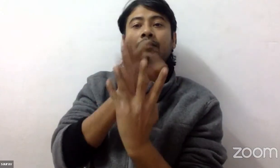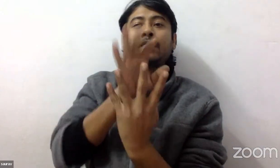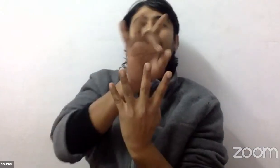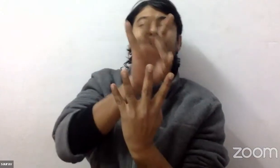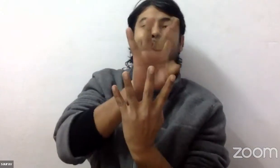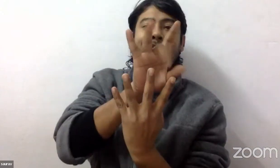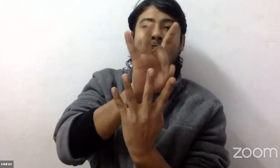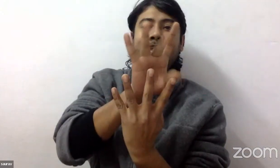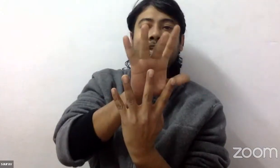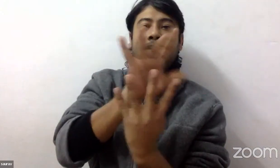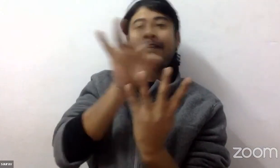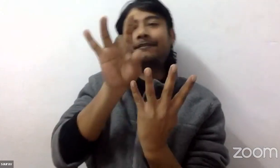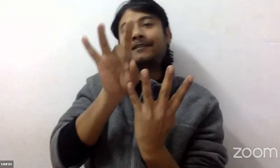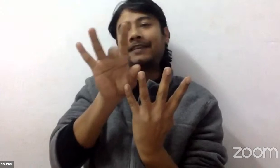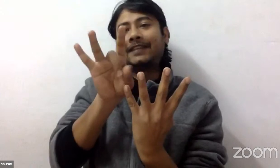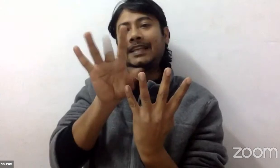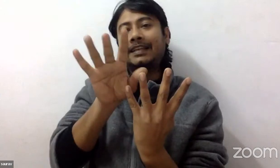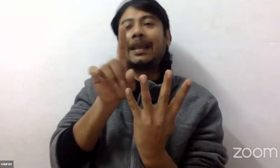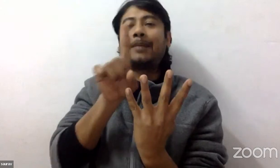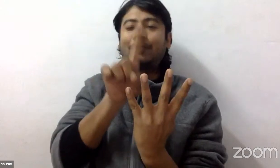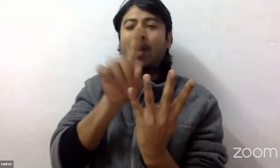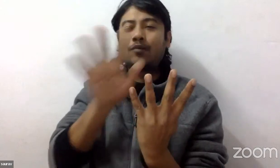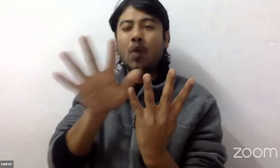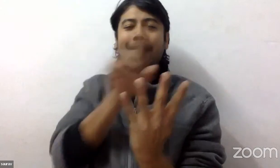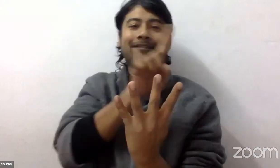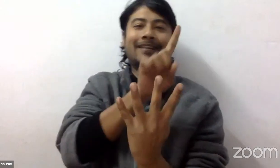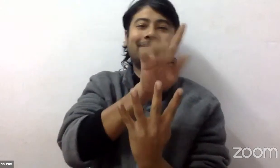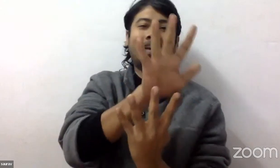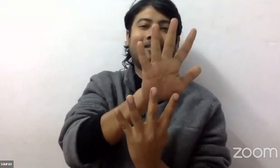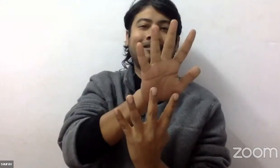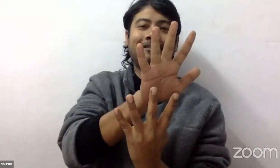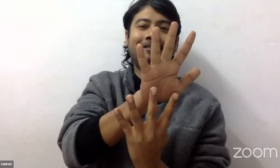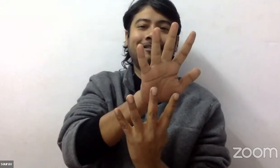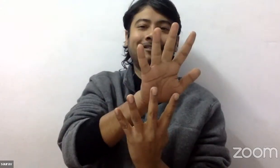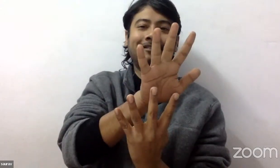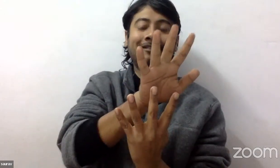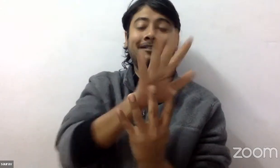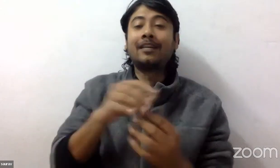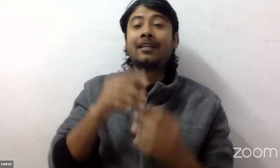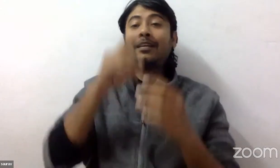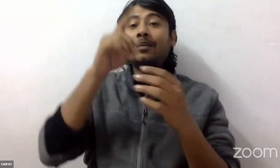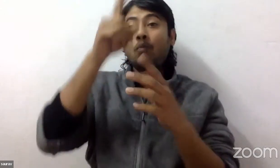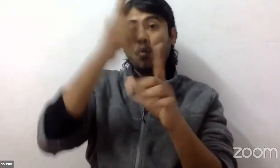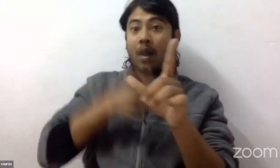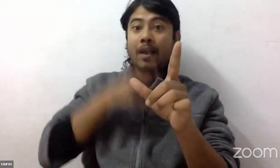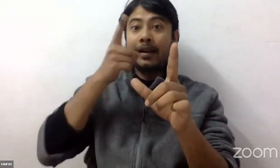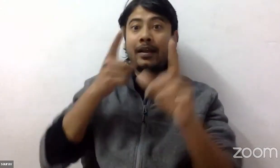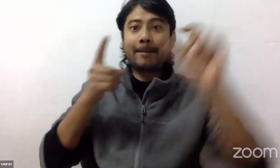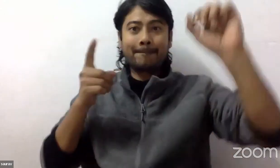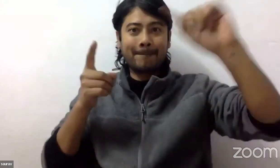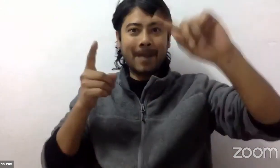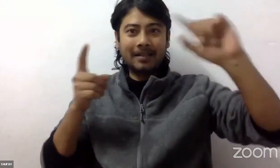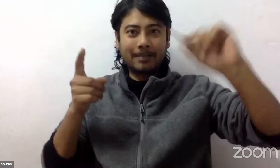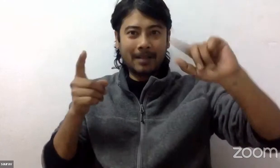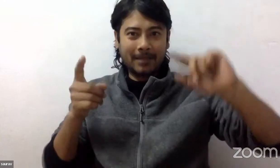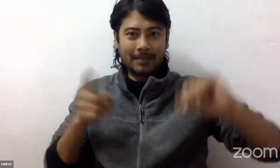for February. The month is for 30 days. And so if you divide the month into two parts, 15 days and 50 days,